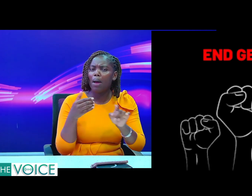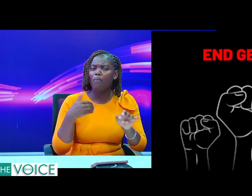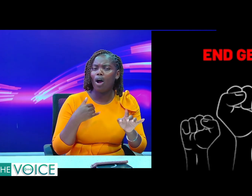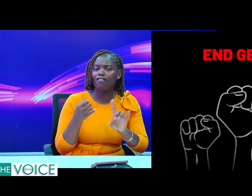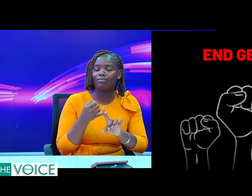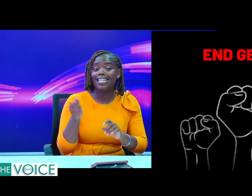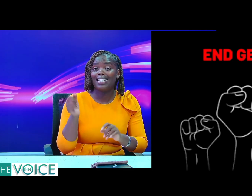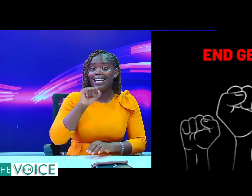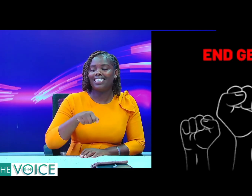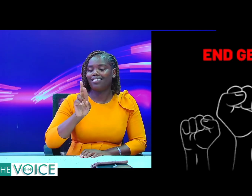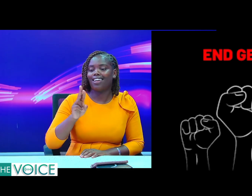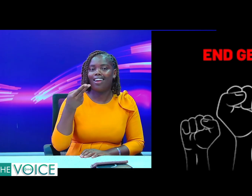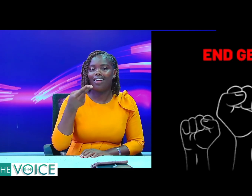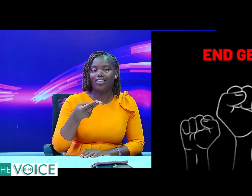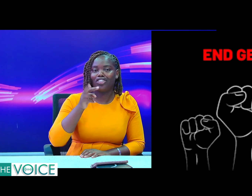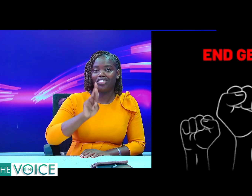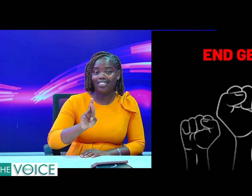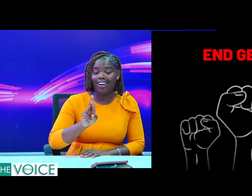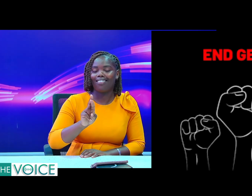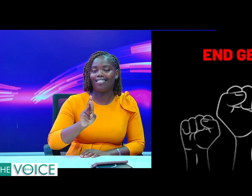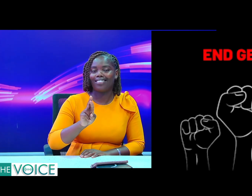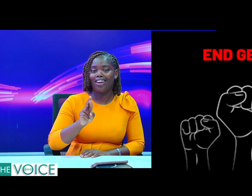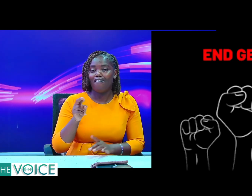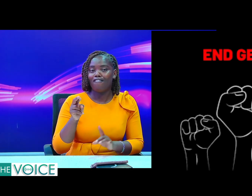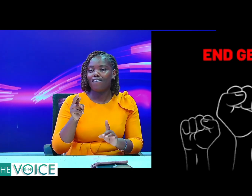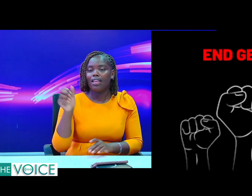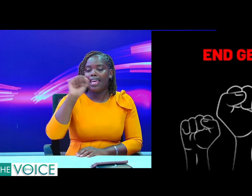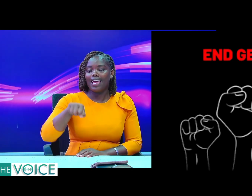violence or harassment. At the same time,